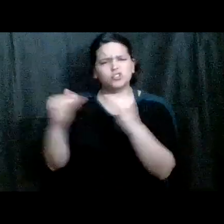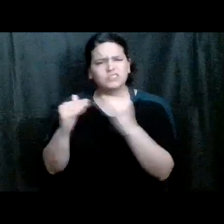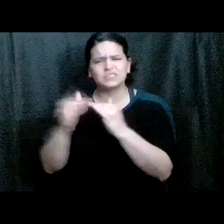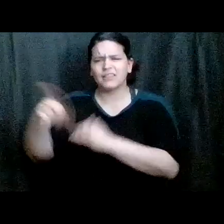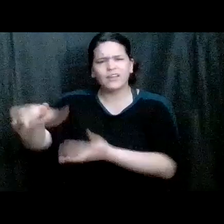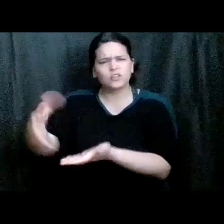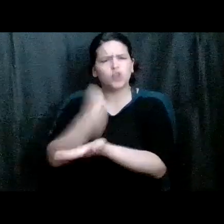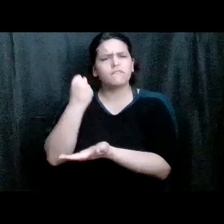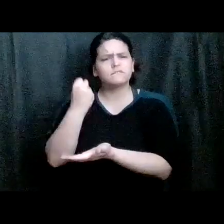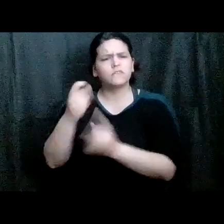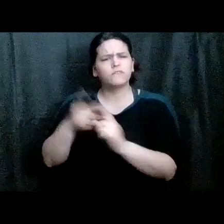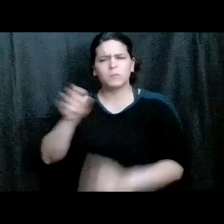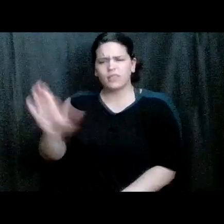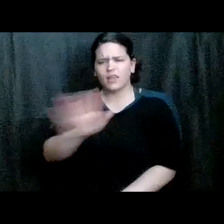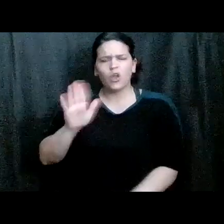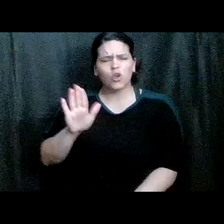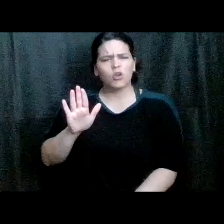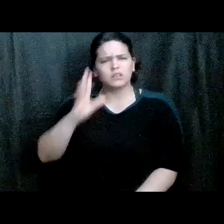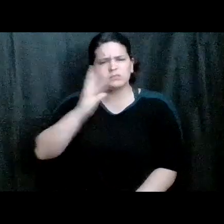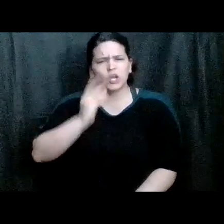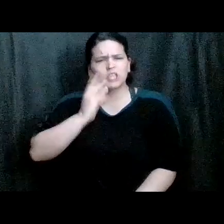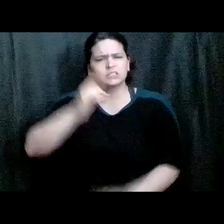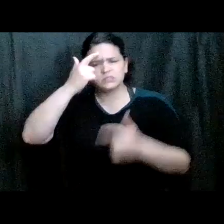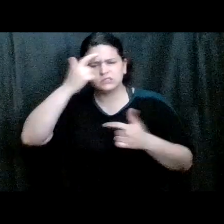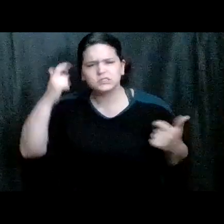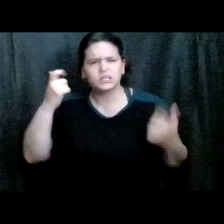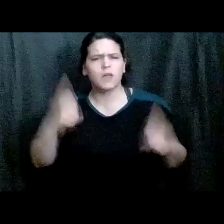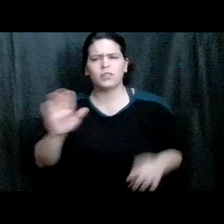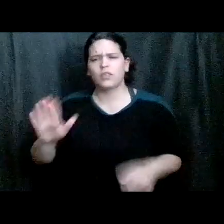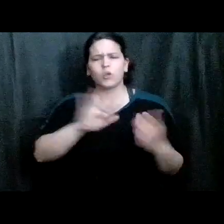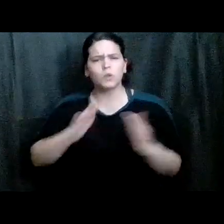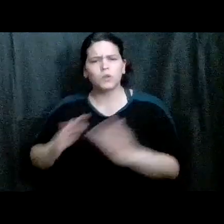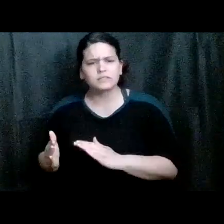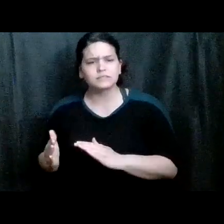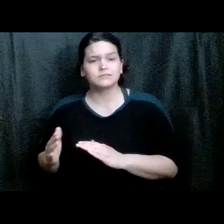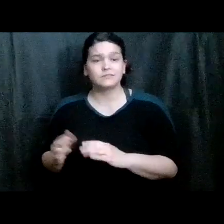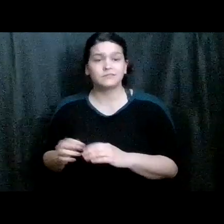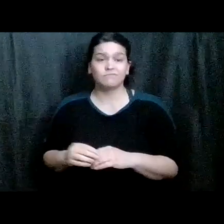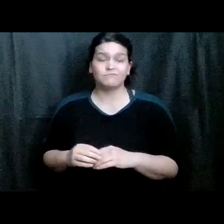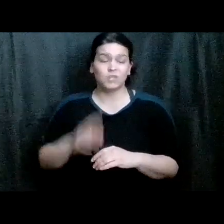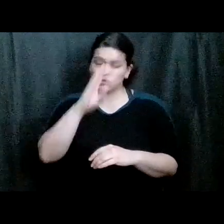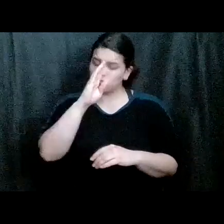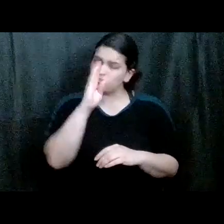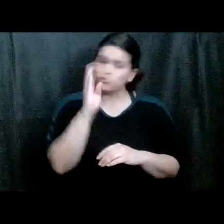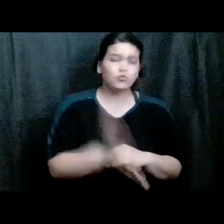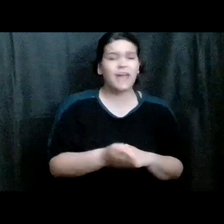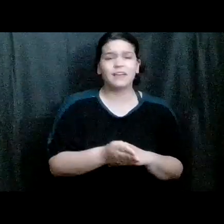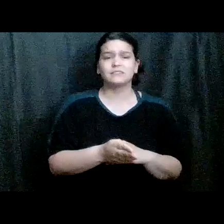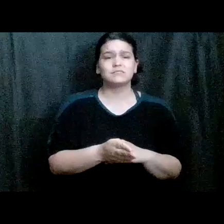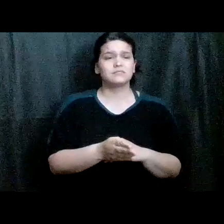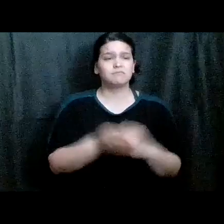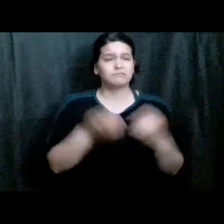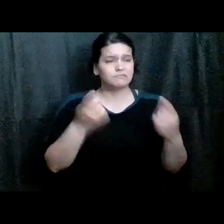that happened in their communities as a direct result of, you know, the World Bank's, the IMF